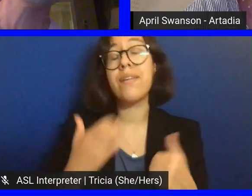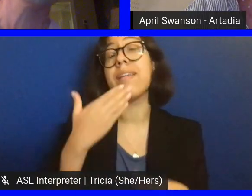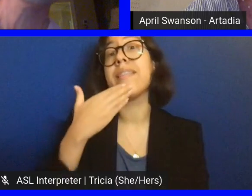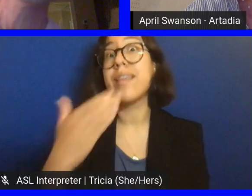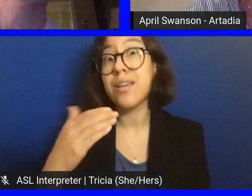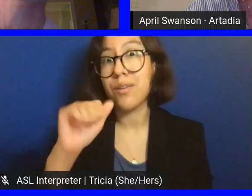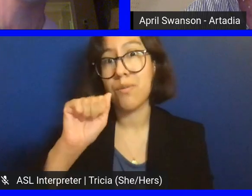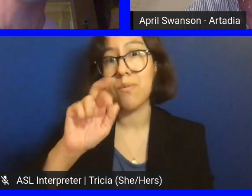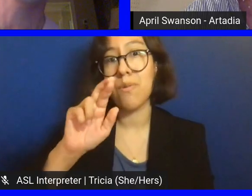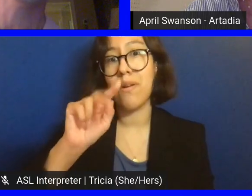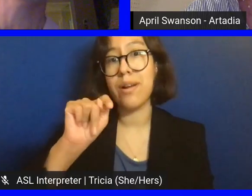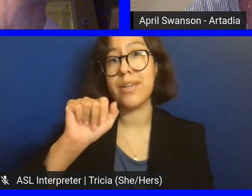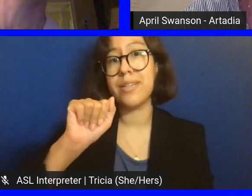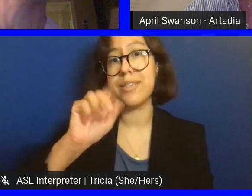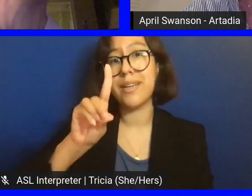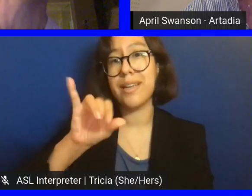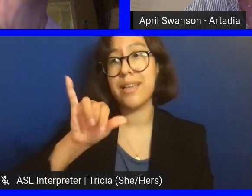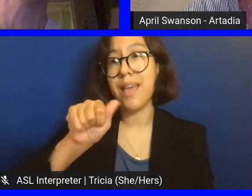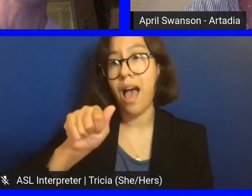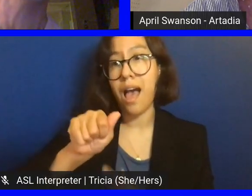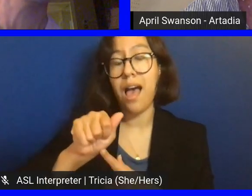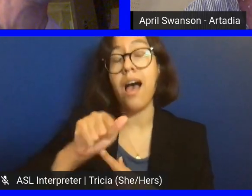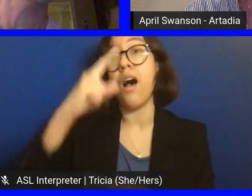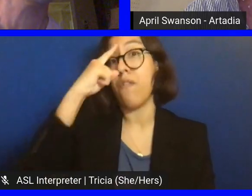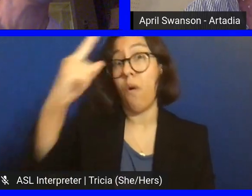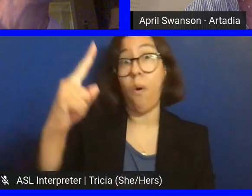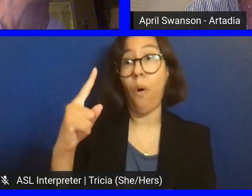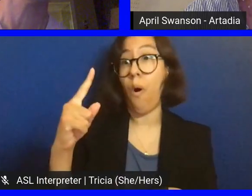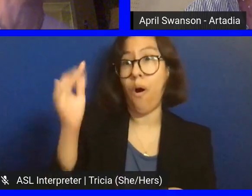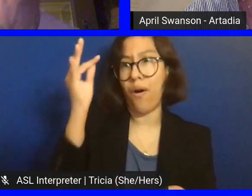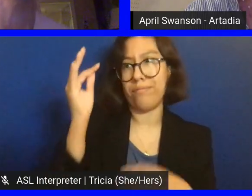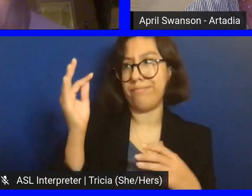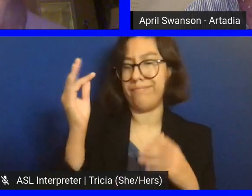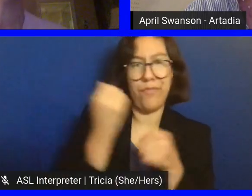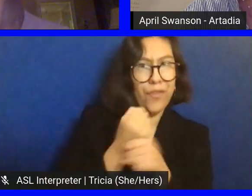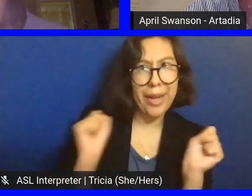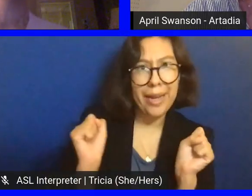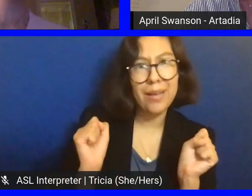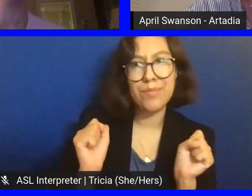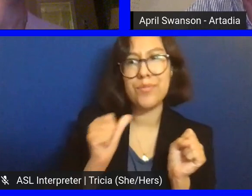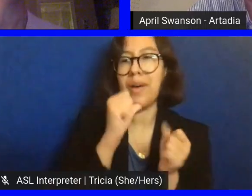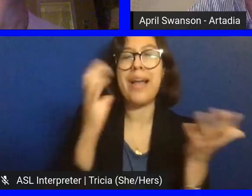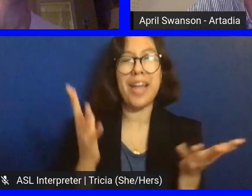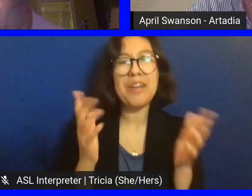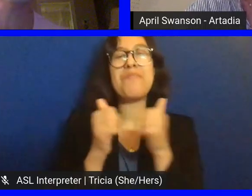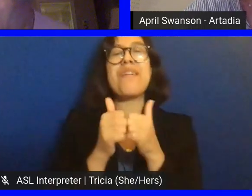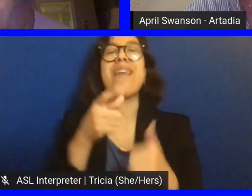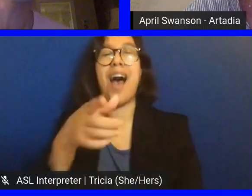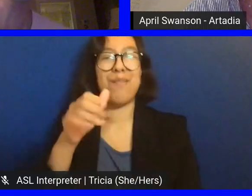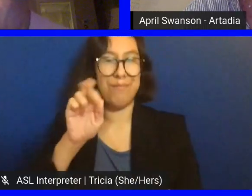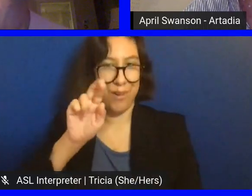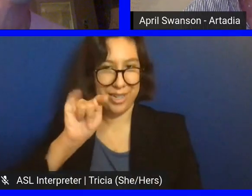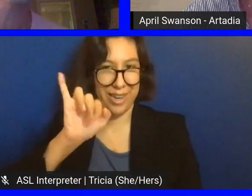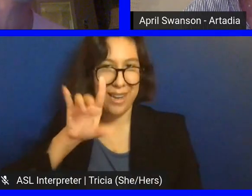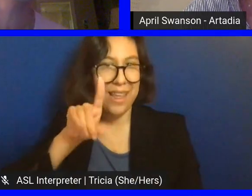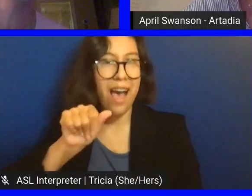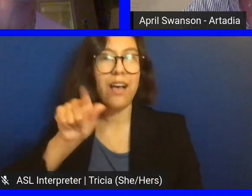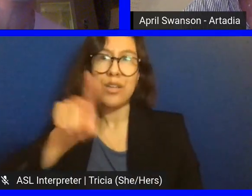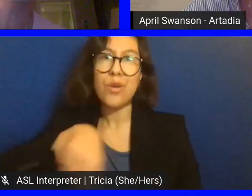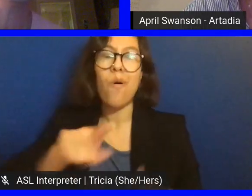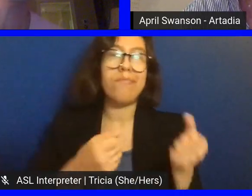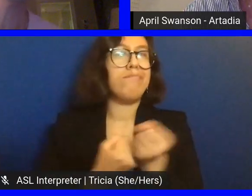because Four Freedoms would not really exist without Artadia. Artadia has been very